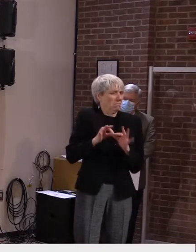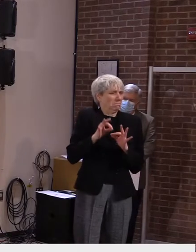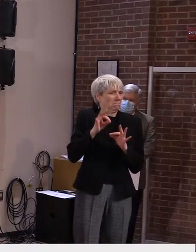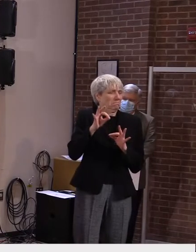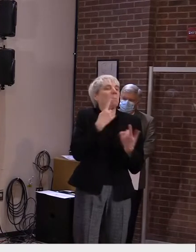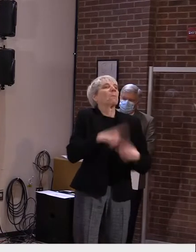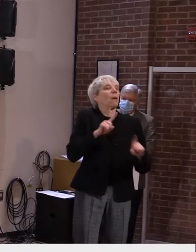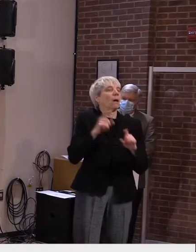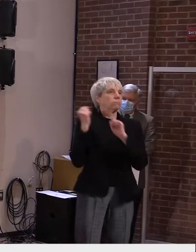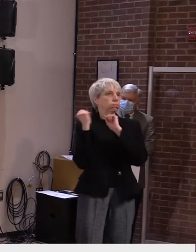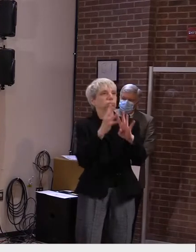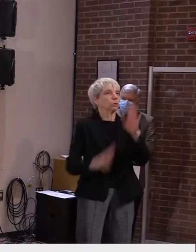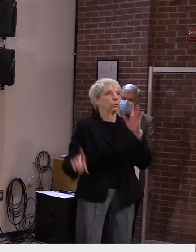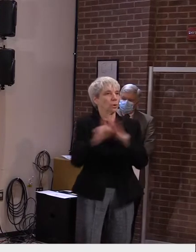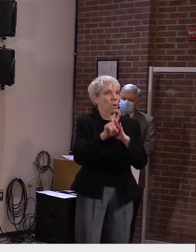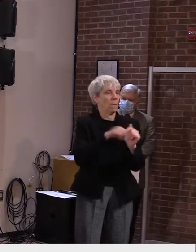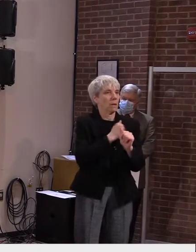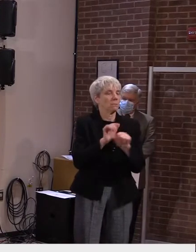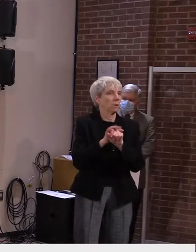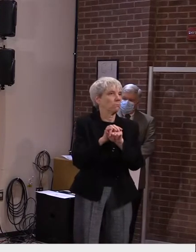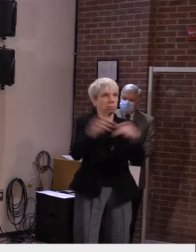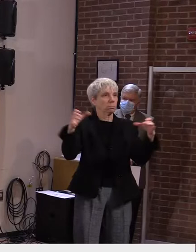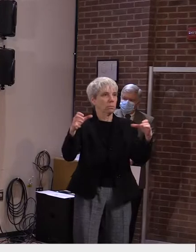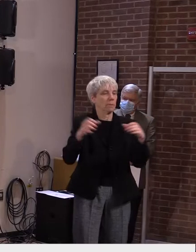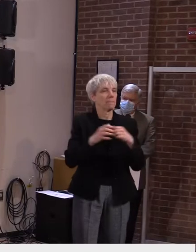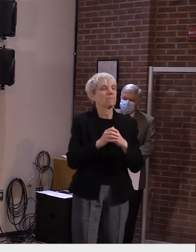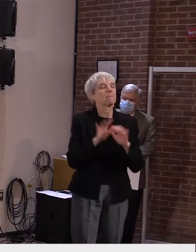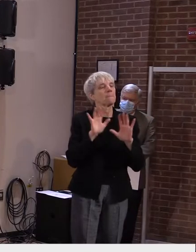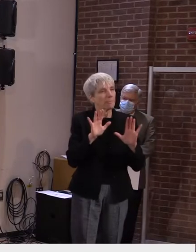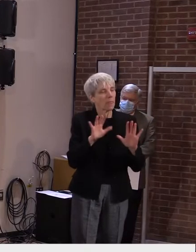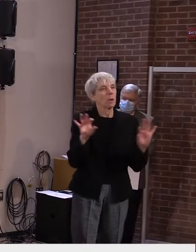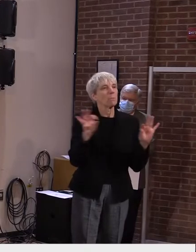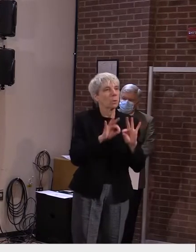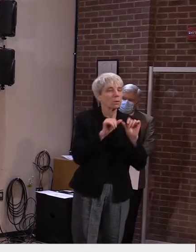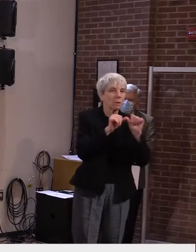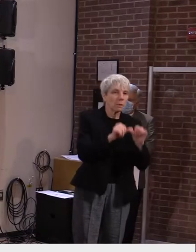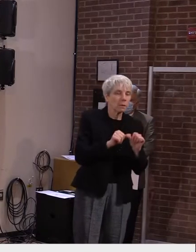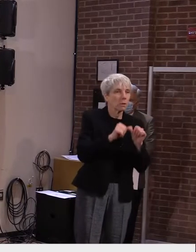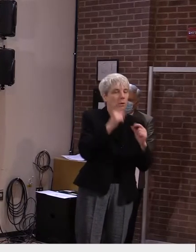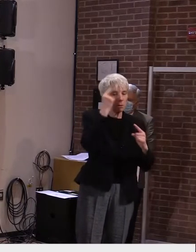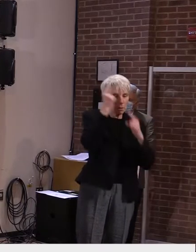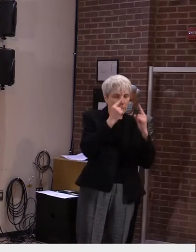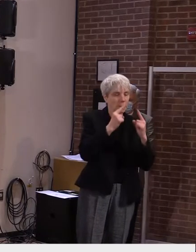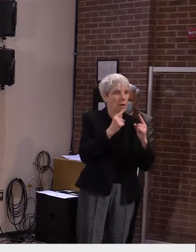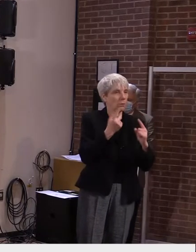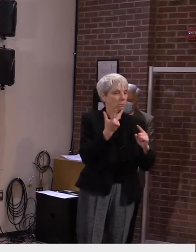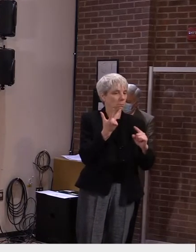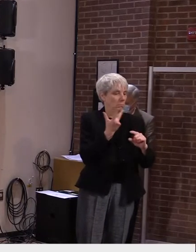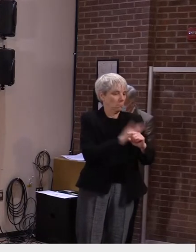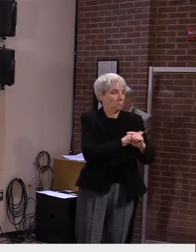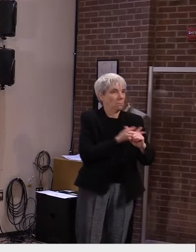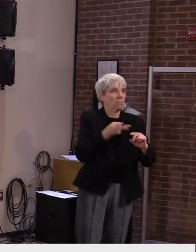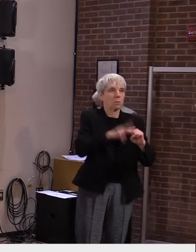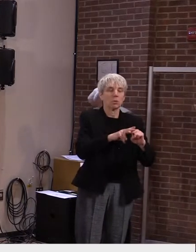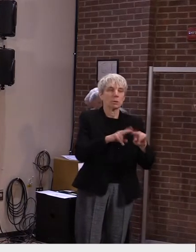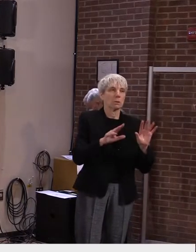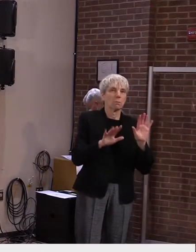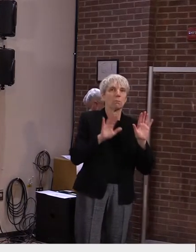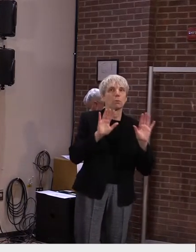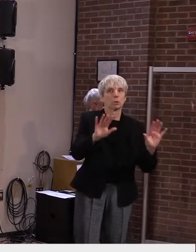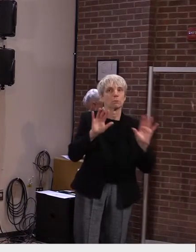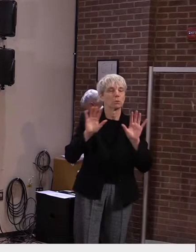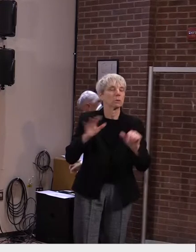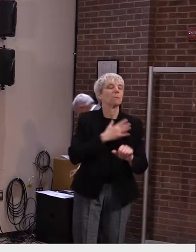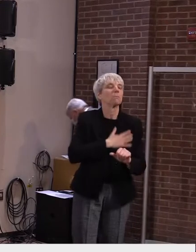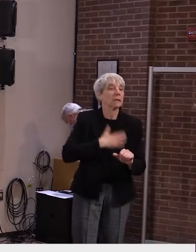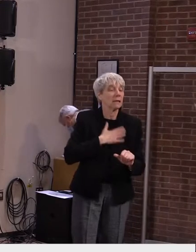trying. We need to continue to push boosters. They seem to be the most effective of everything. If you've been